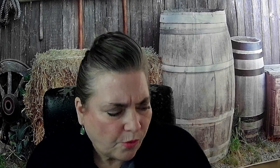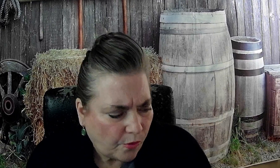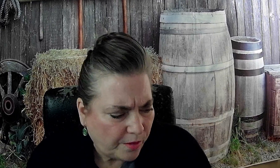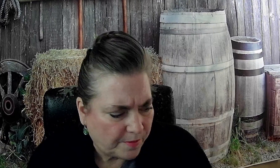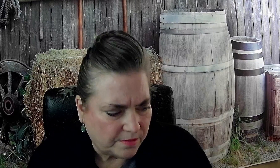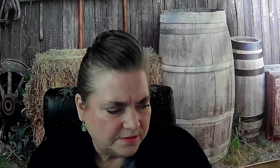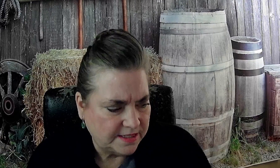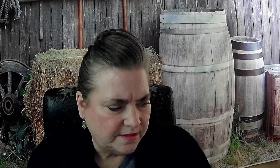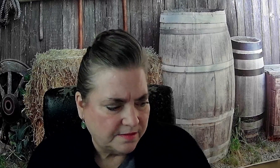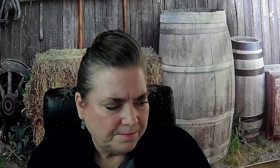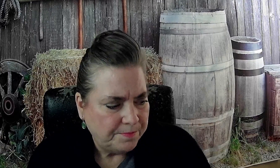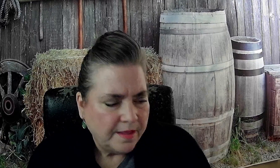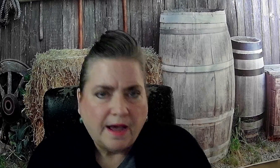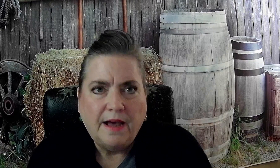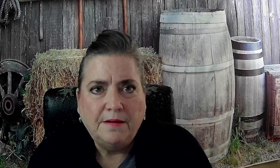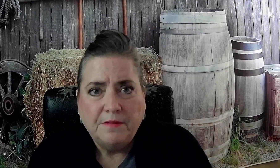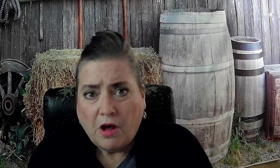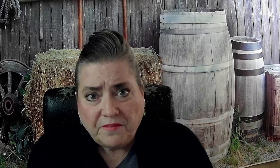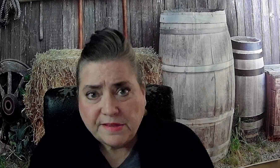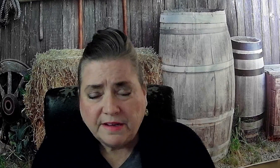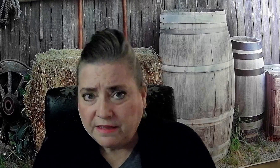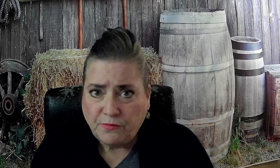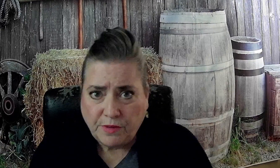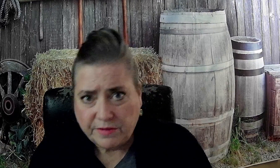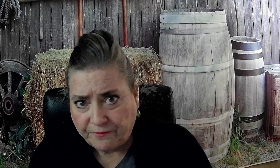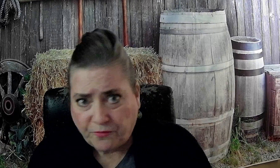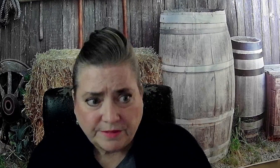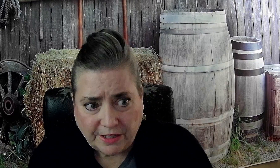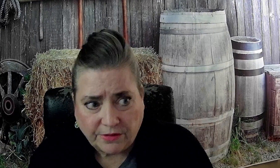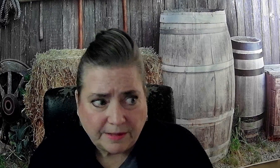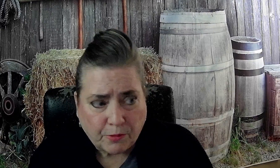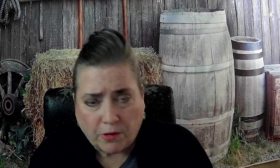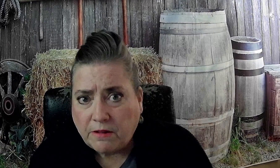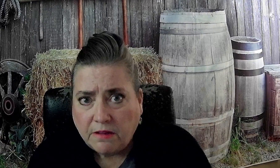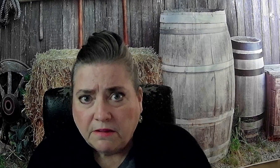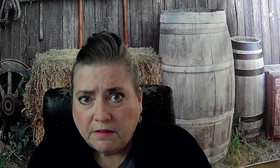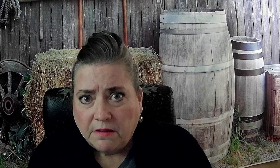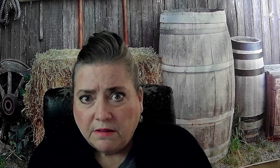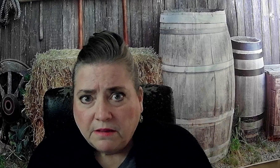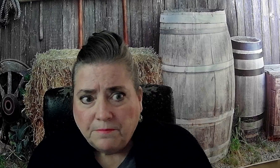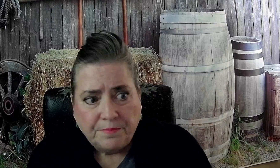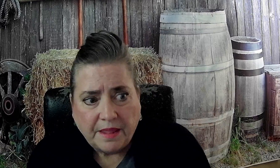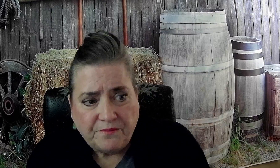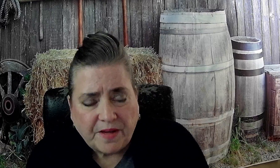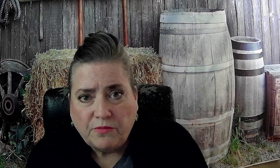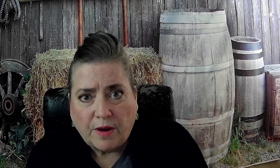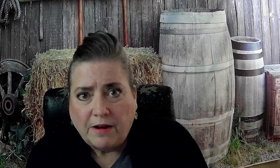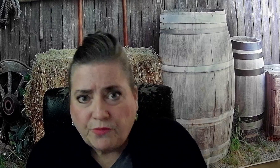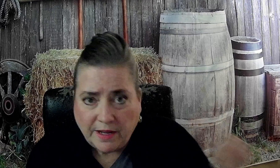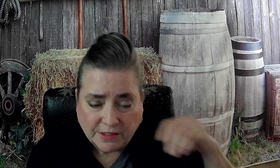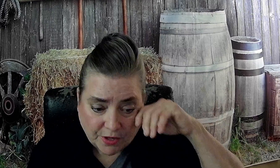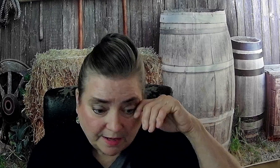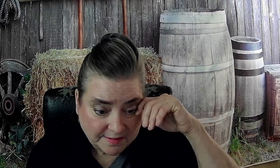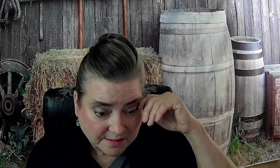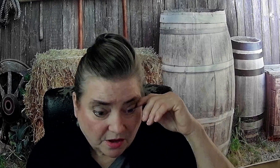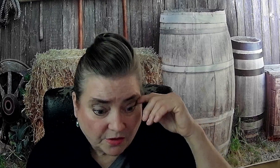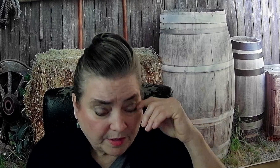horrible deal. All of a sudden, Clinton went full neoliberal and followed Ronald Reagan tracks all the way to